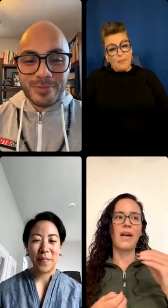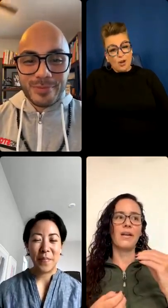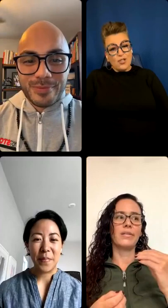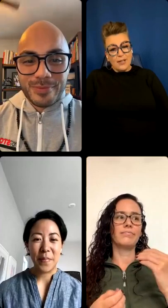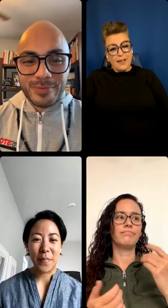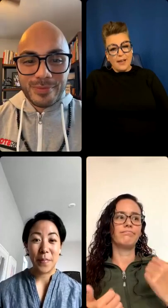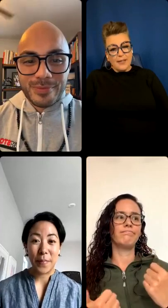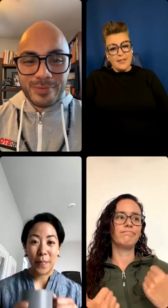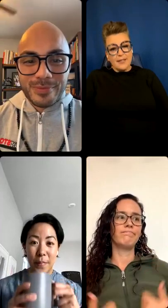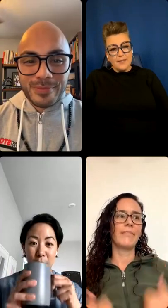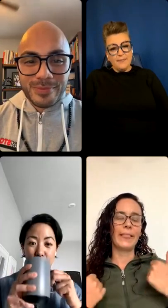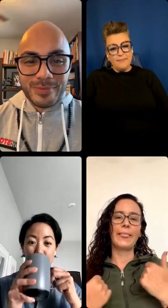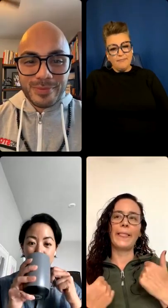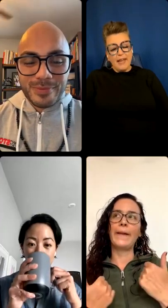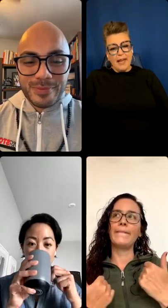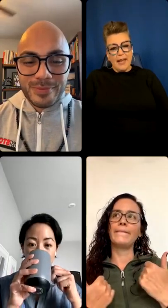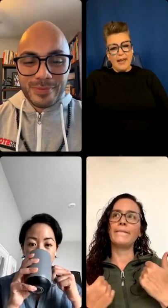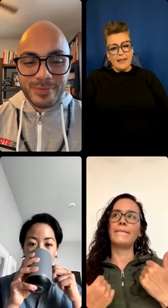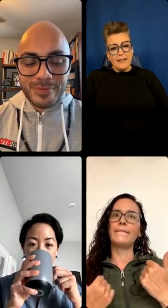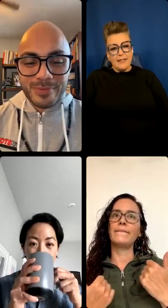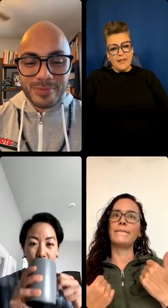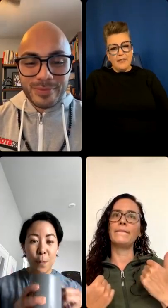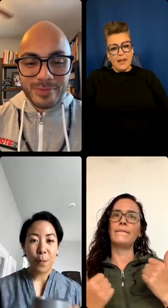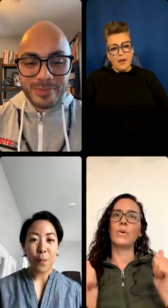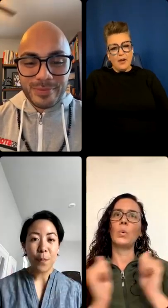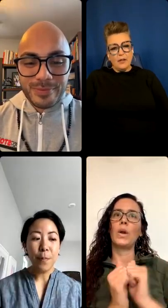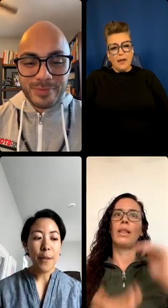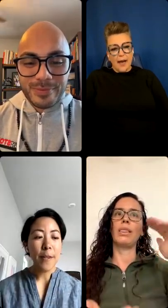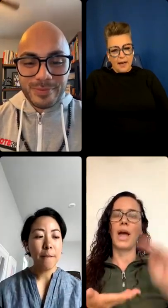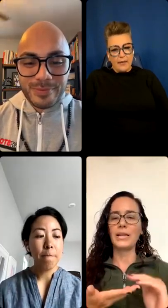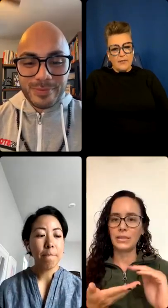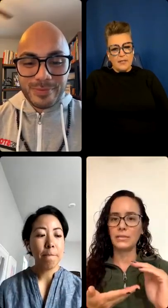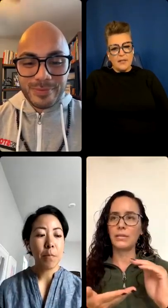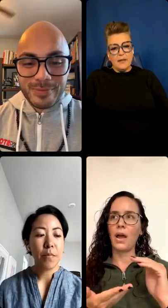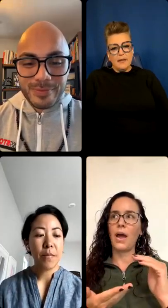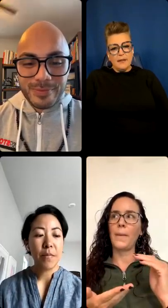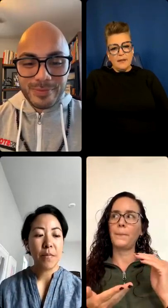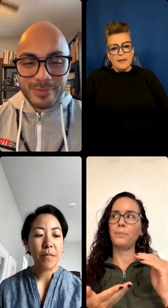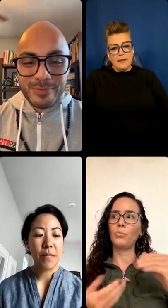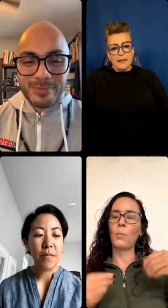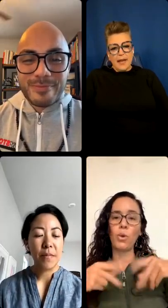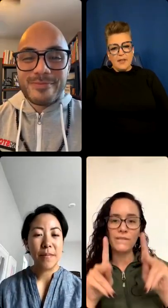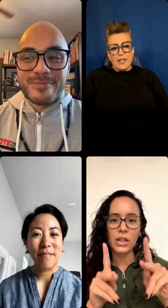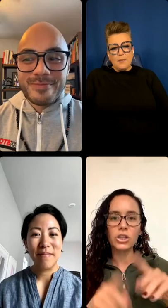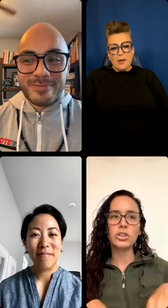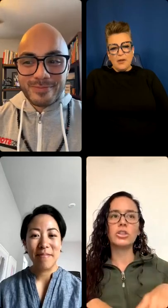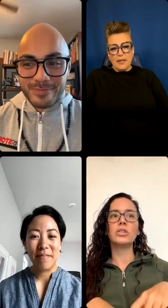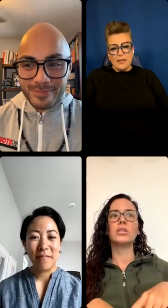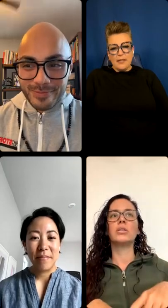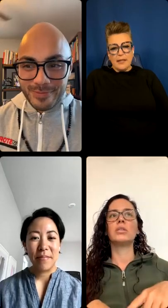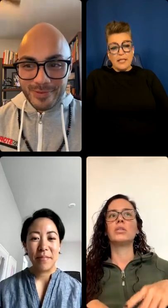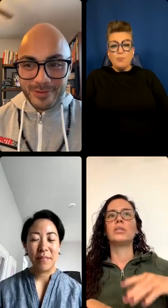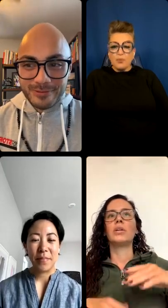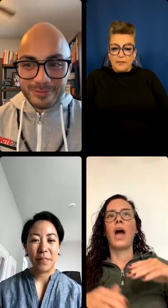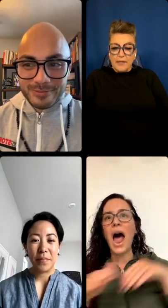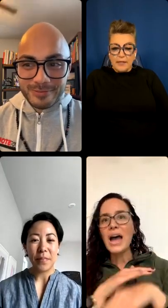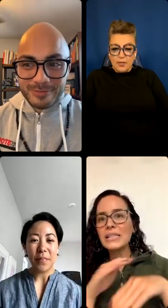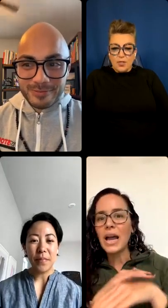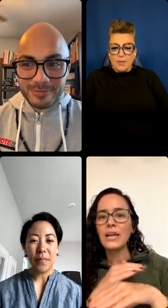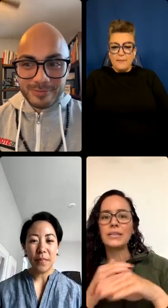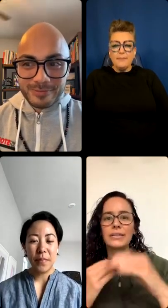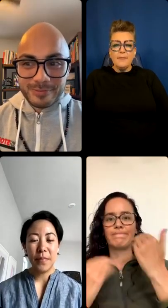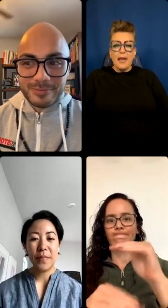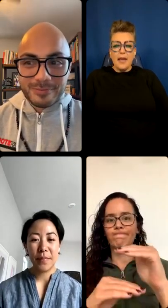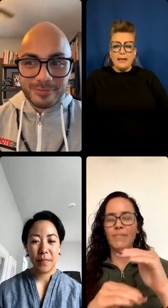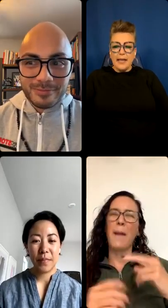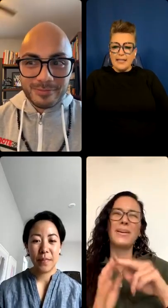have been marginalized and their lives have experienced less